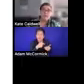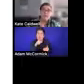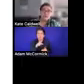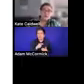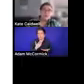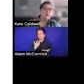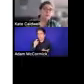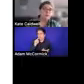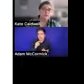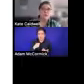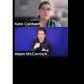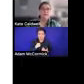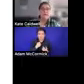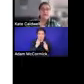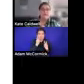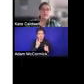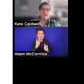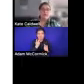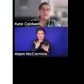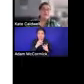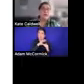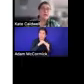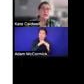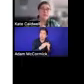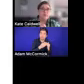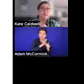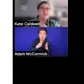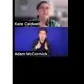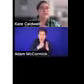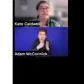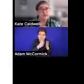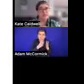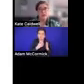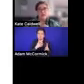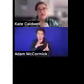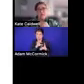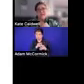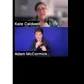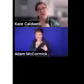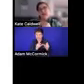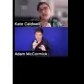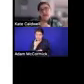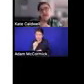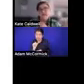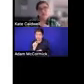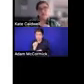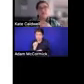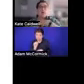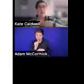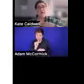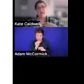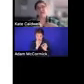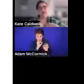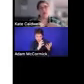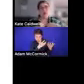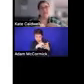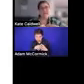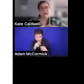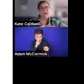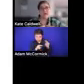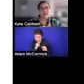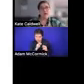one of the most critical concerns involves positionality and reflexivity. So positionality has to do with how we